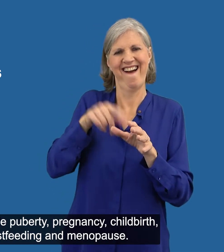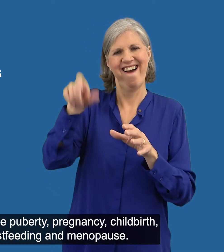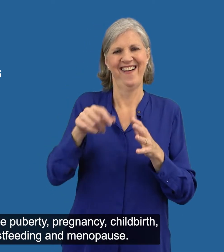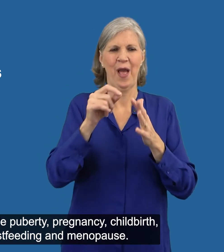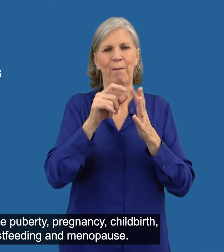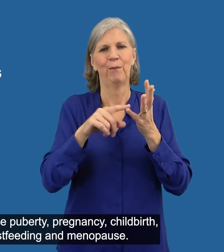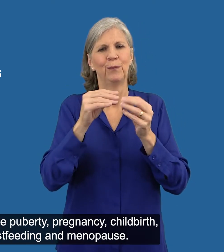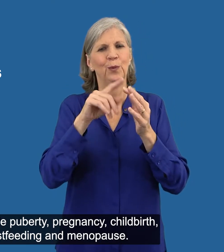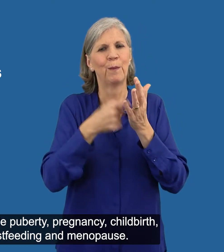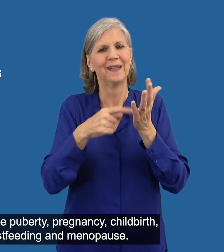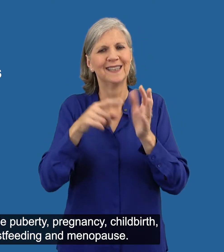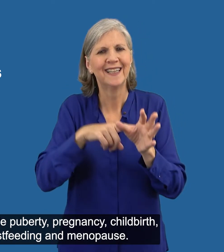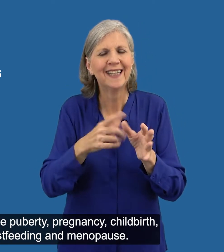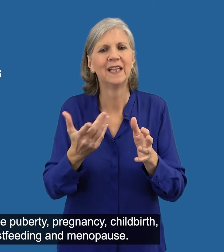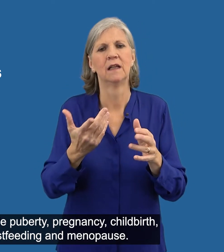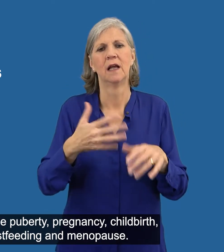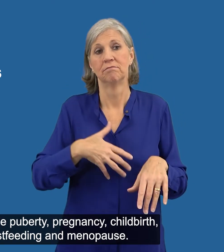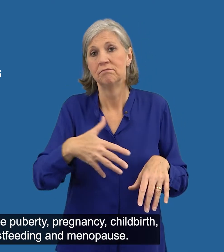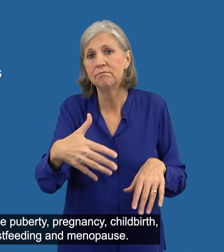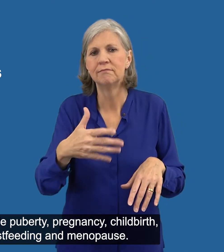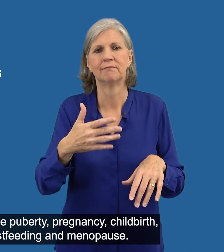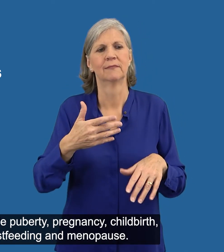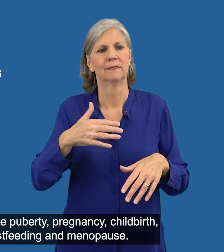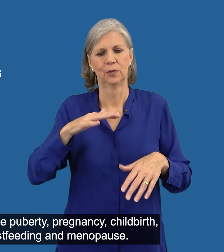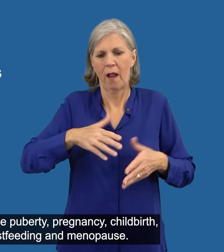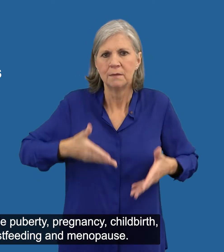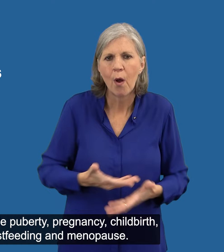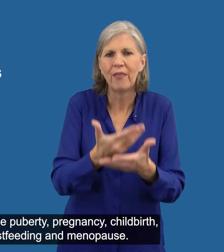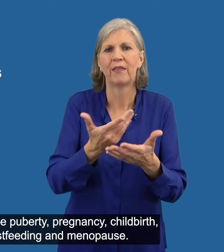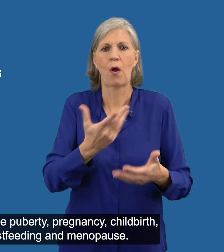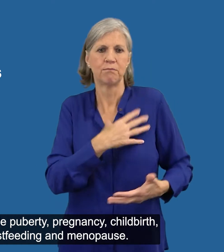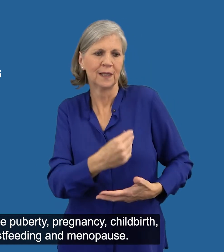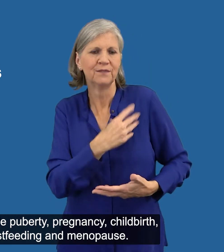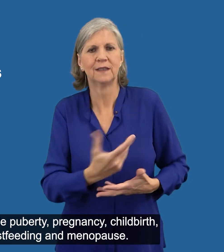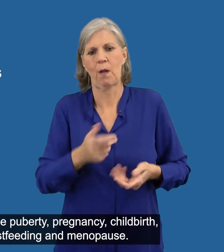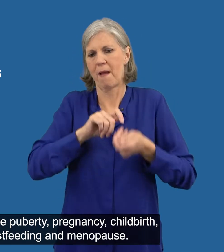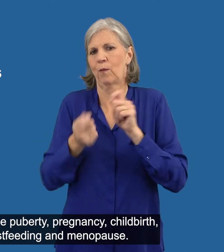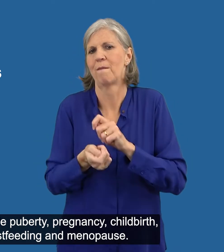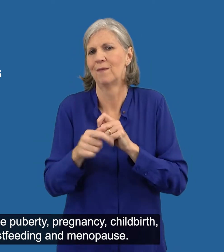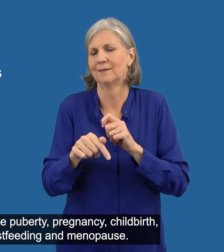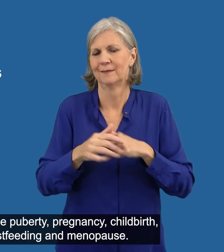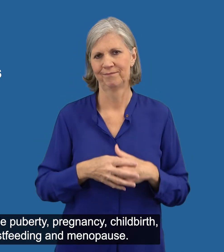For example, puberty, pregnancy, childbirth, breastfeeding, and menopause.